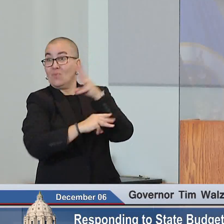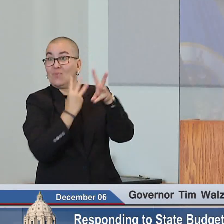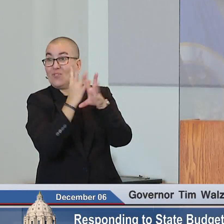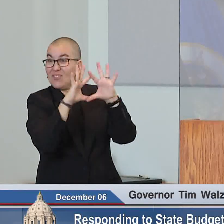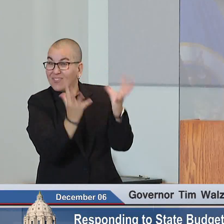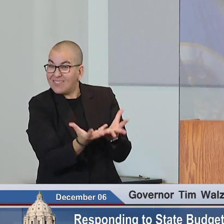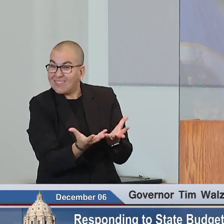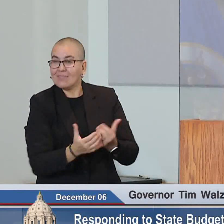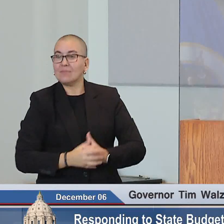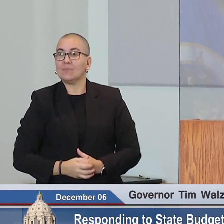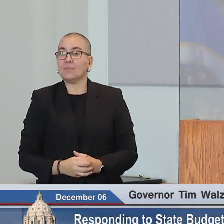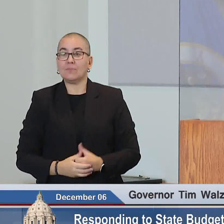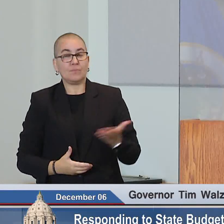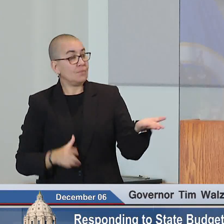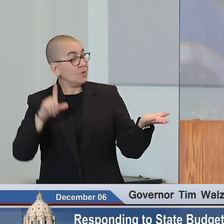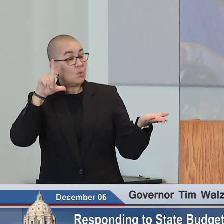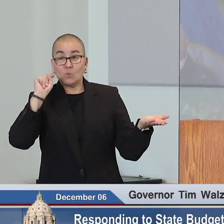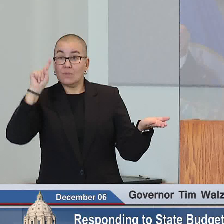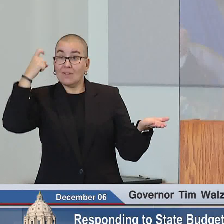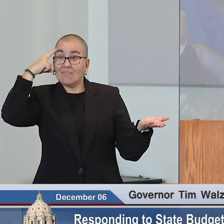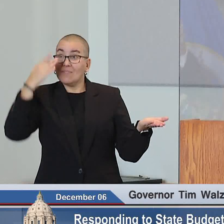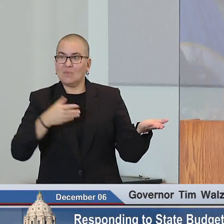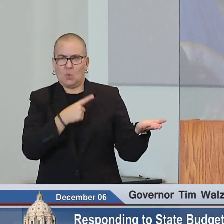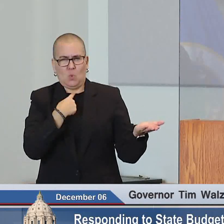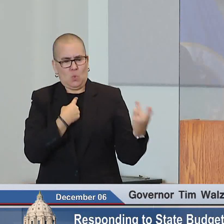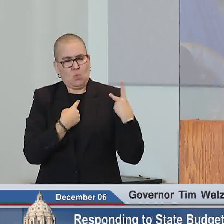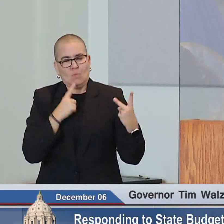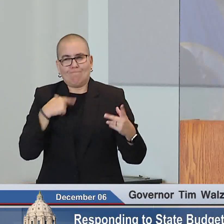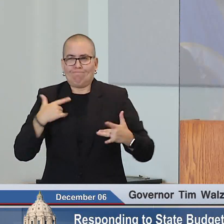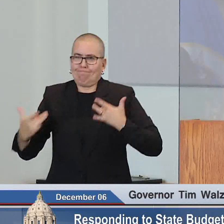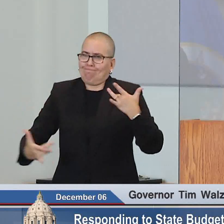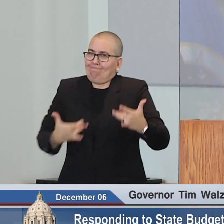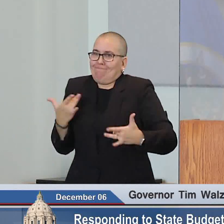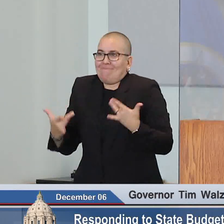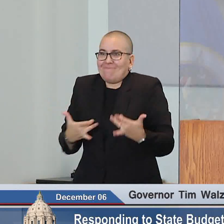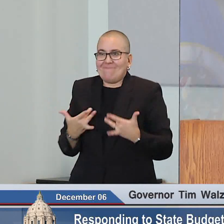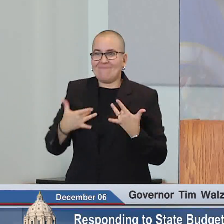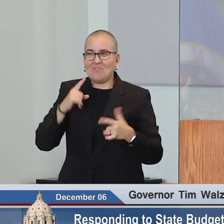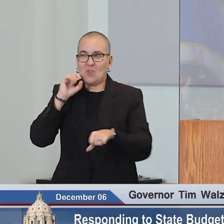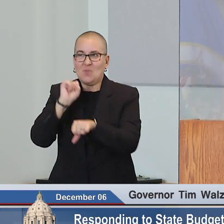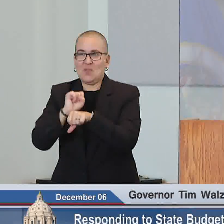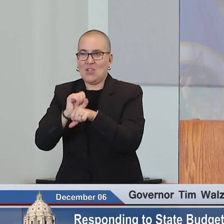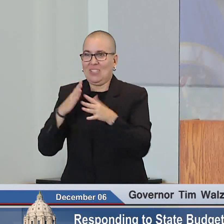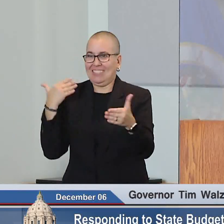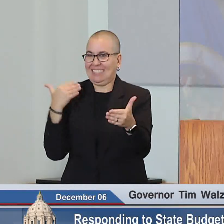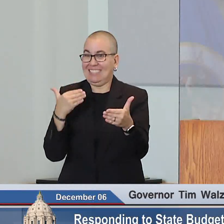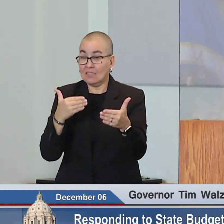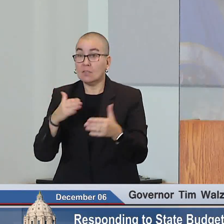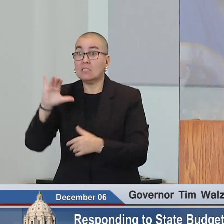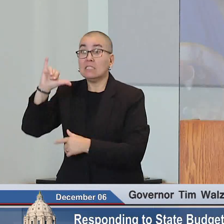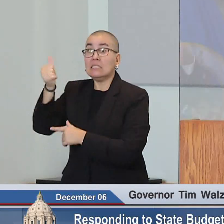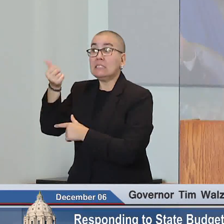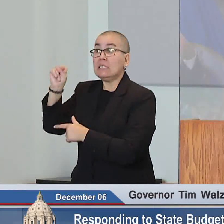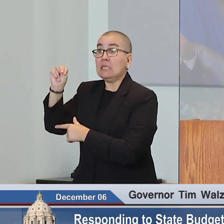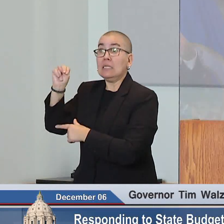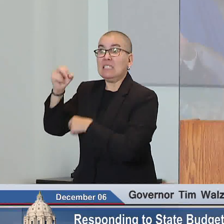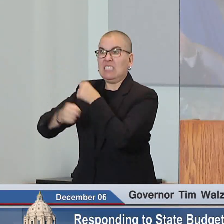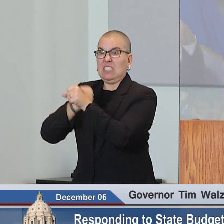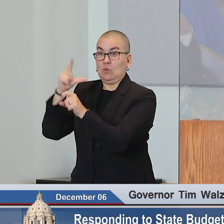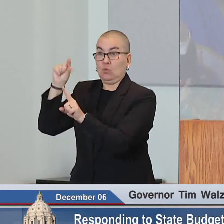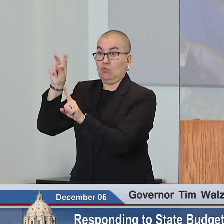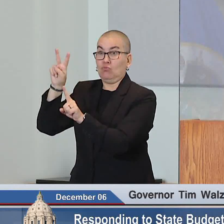Lieutenant Governor and are excited about this. We're excited about the work that will happen now. On January 24th, we will be releasing